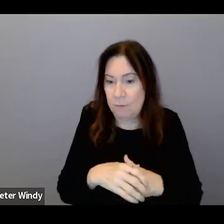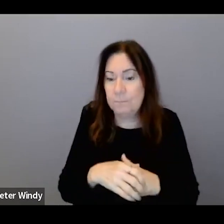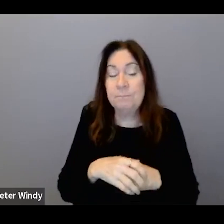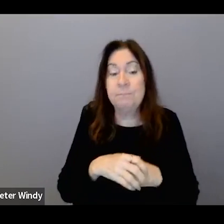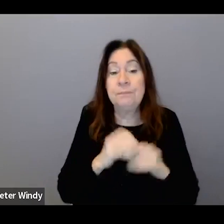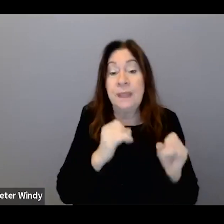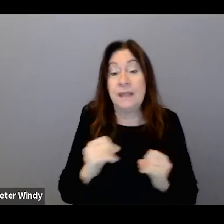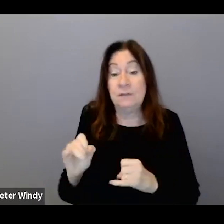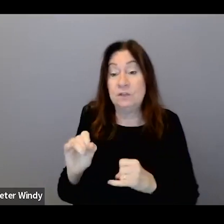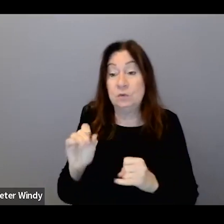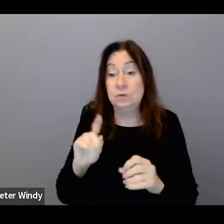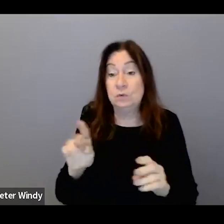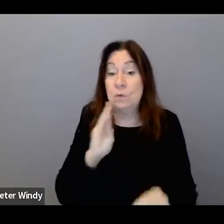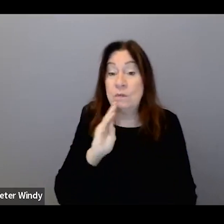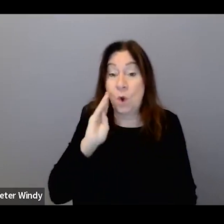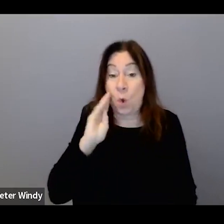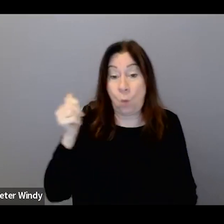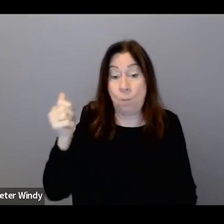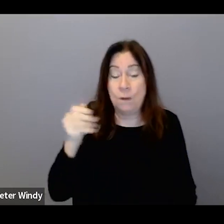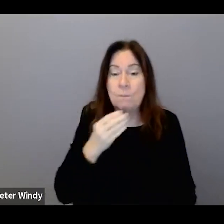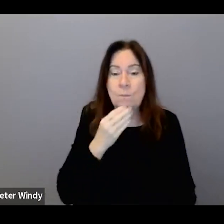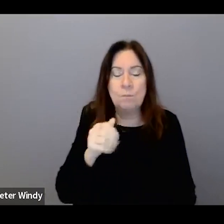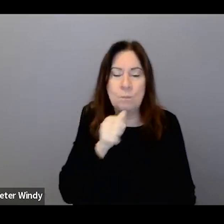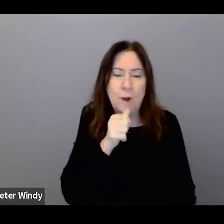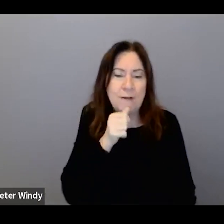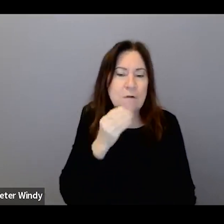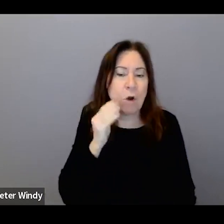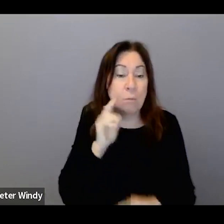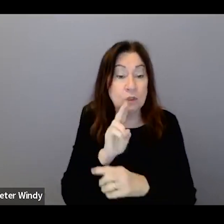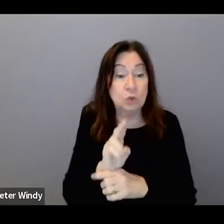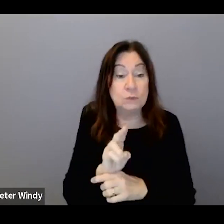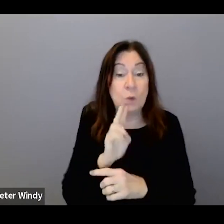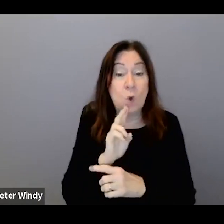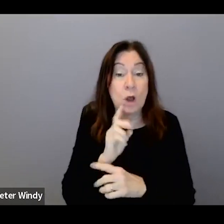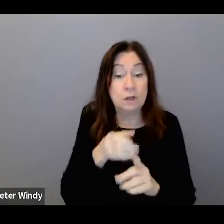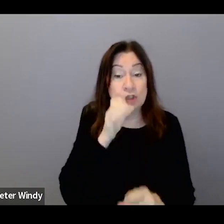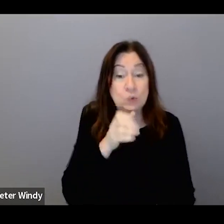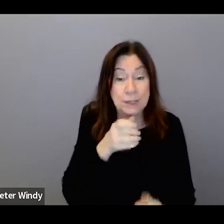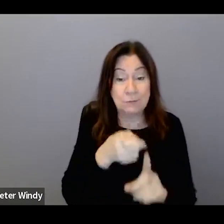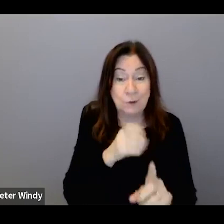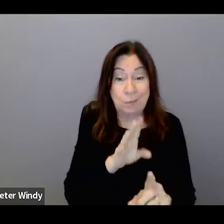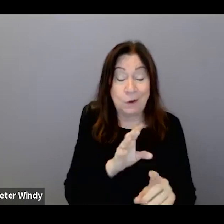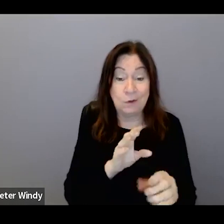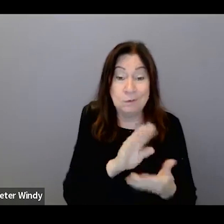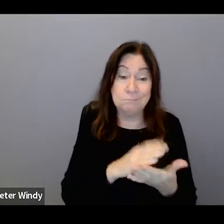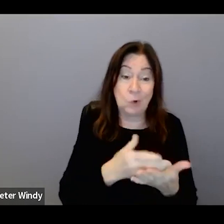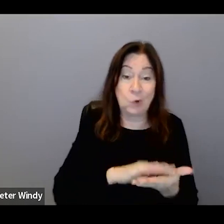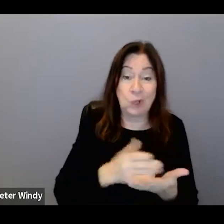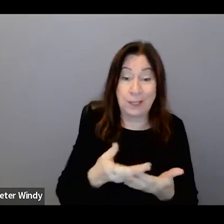individual homeowners might have been using water from their taps for drinking or for preparing